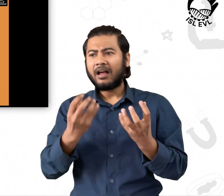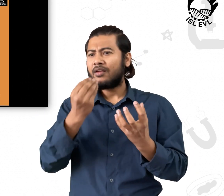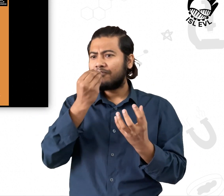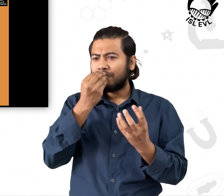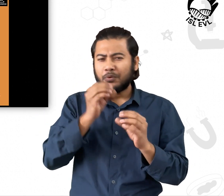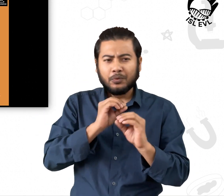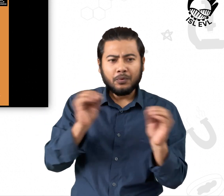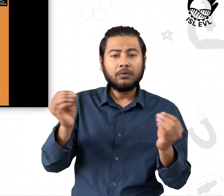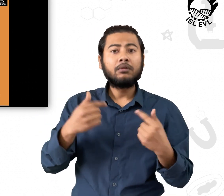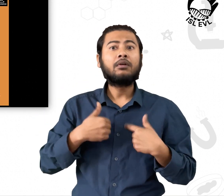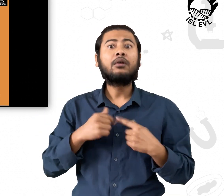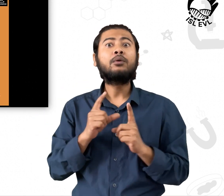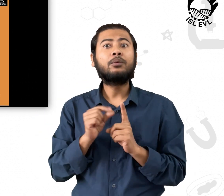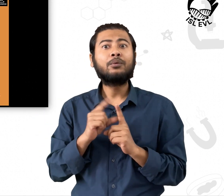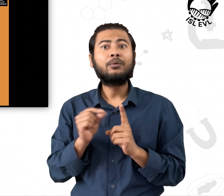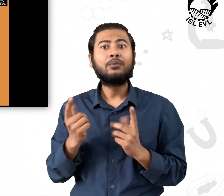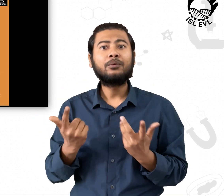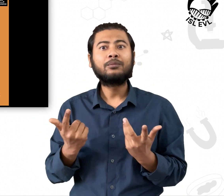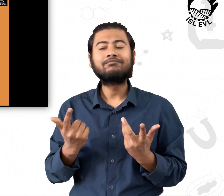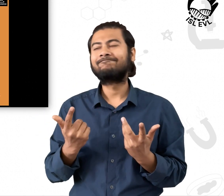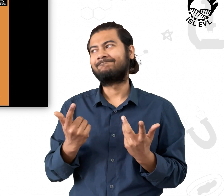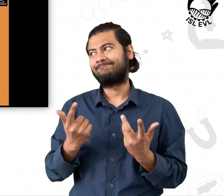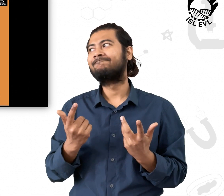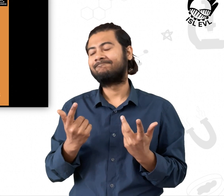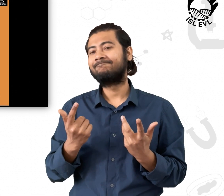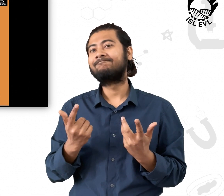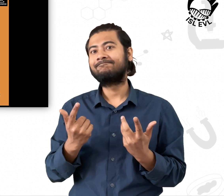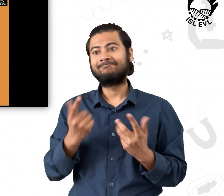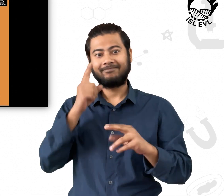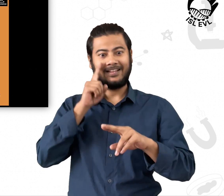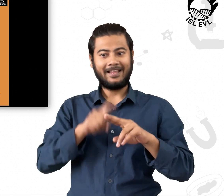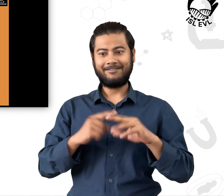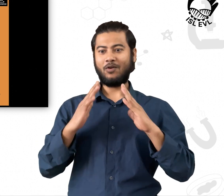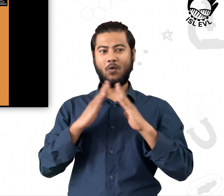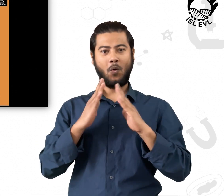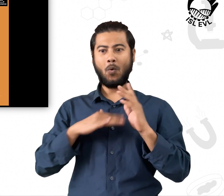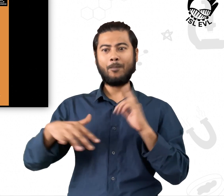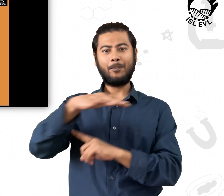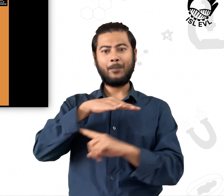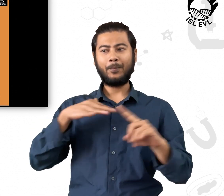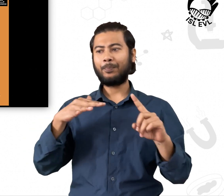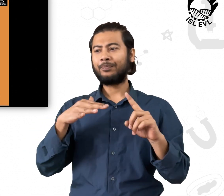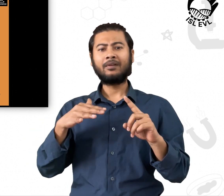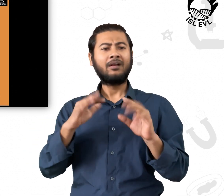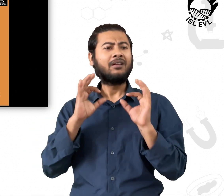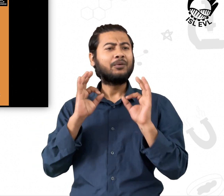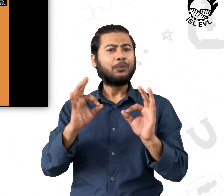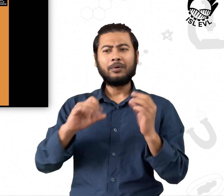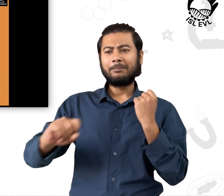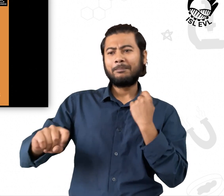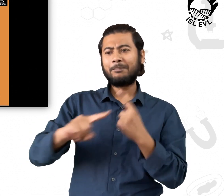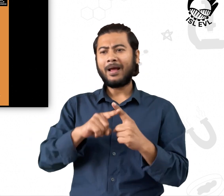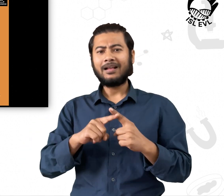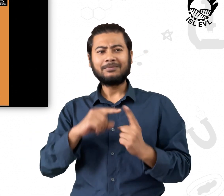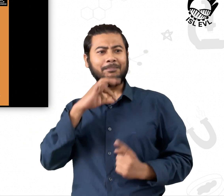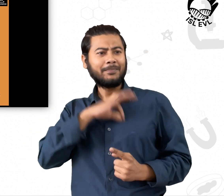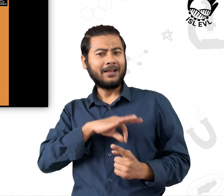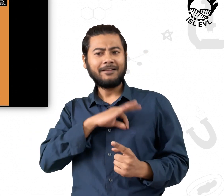at a place that is soon running out of nutrients. What would you do? Yeah, if the conditions at the